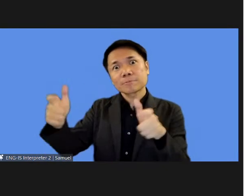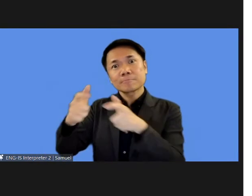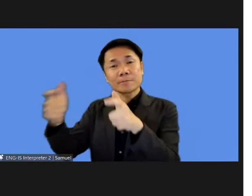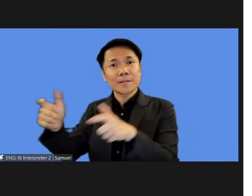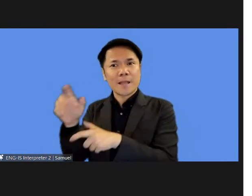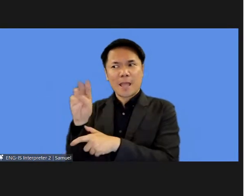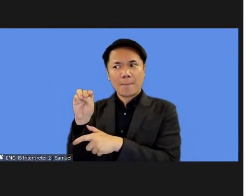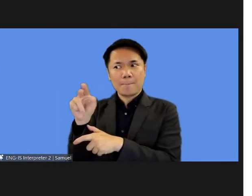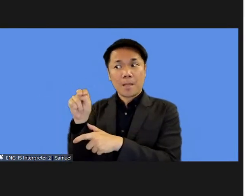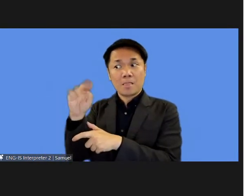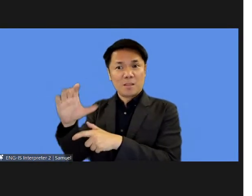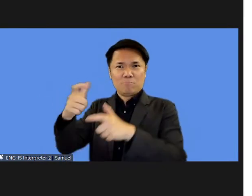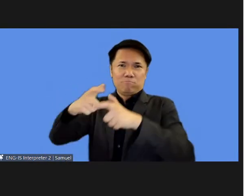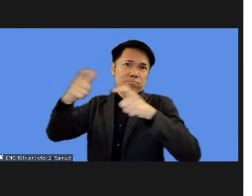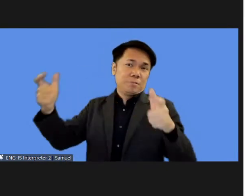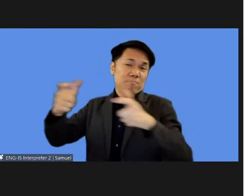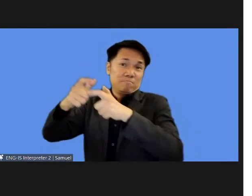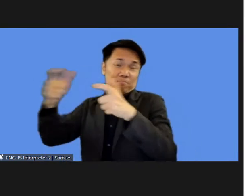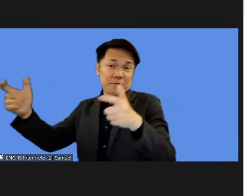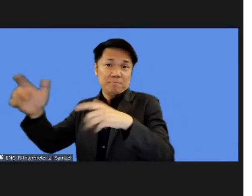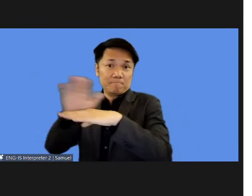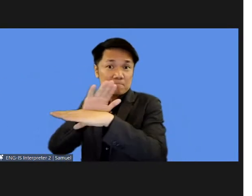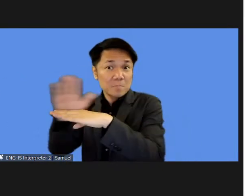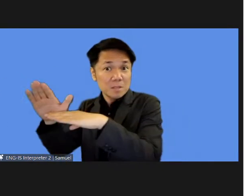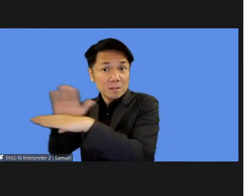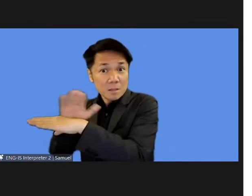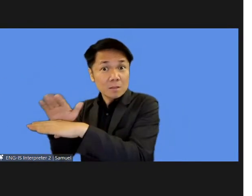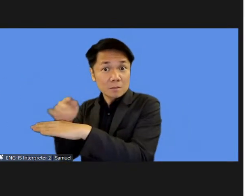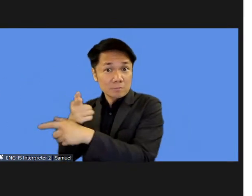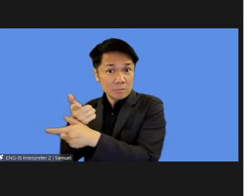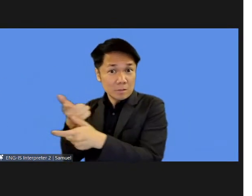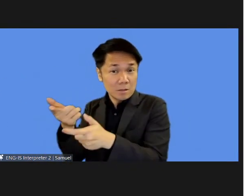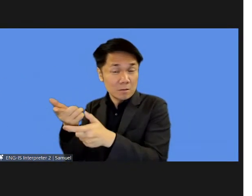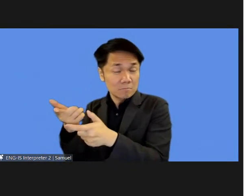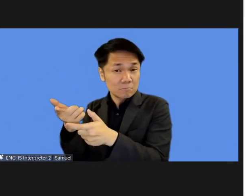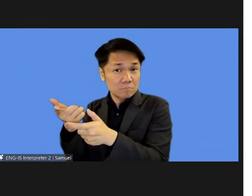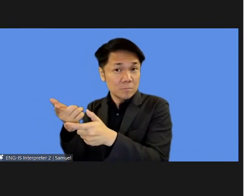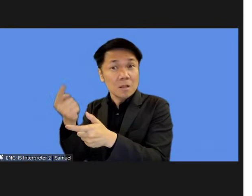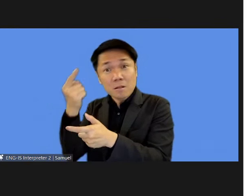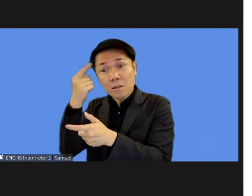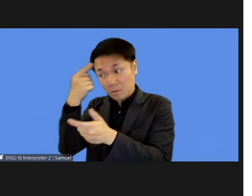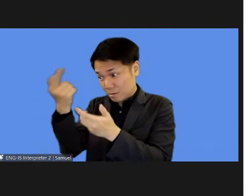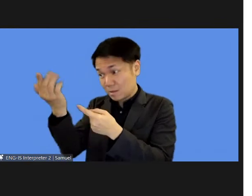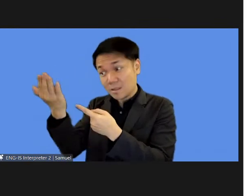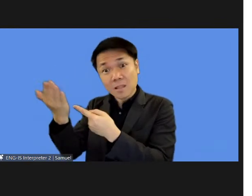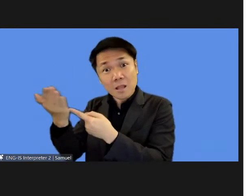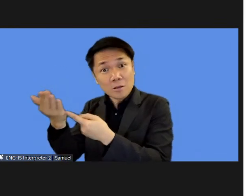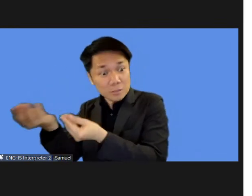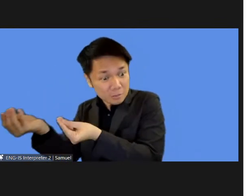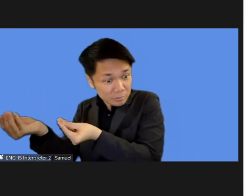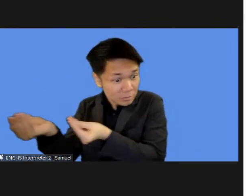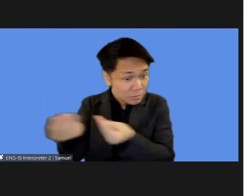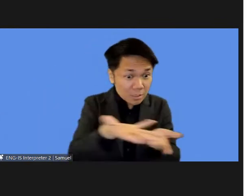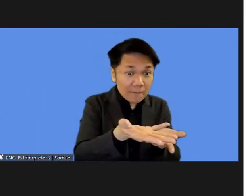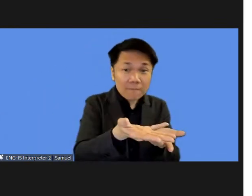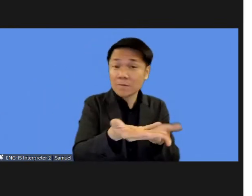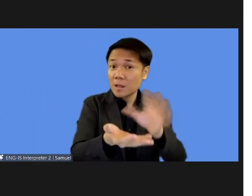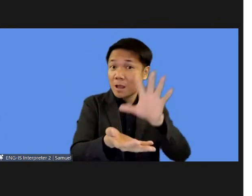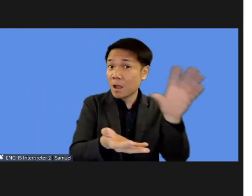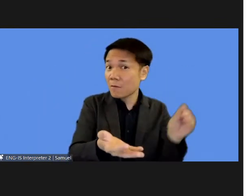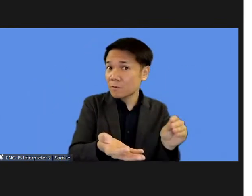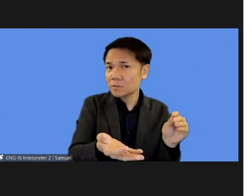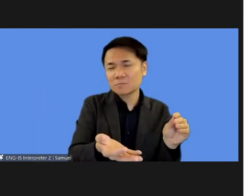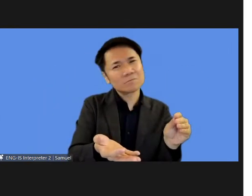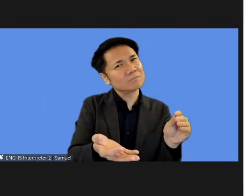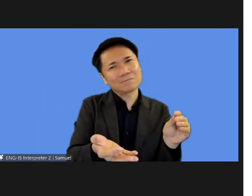when they are in Africa, you don't feel that they infuse the right set of technology and skill to Africans. So it's not happening